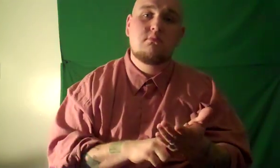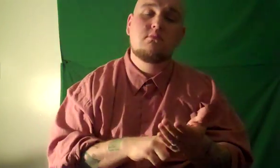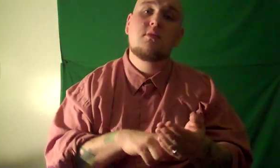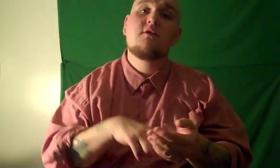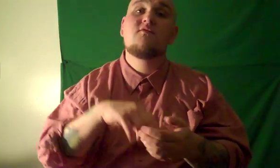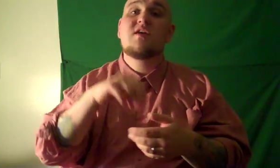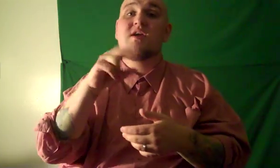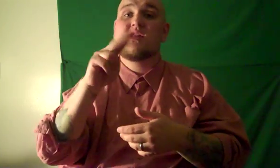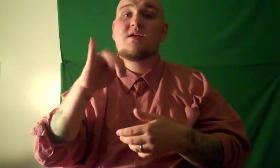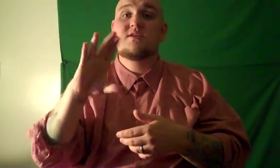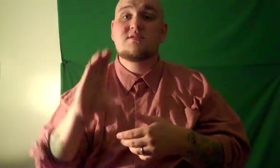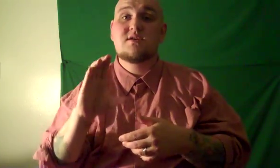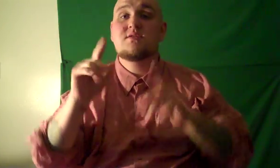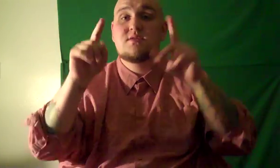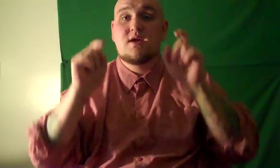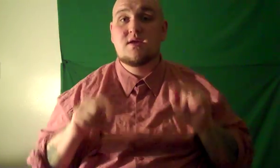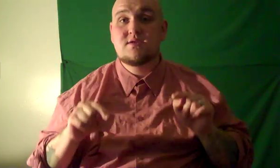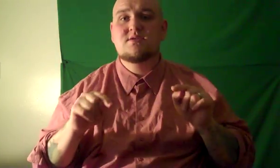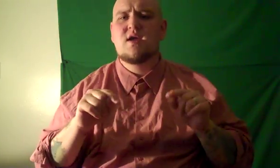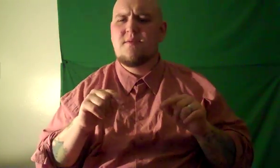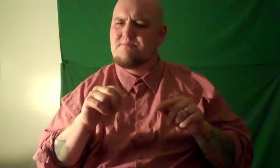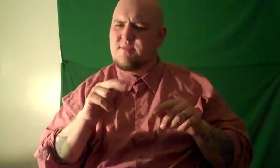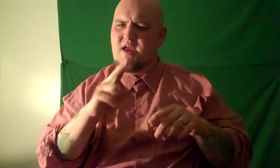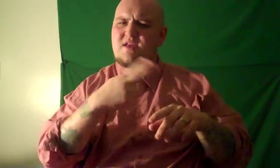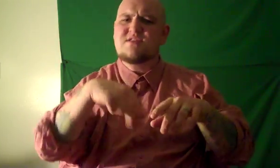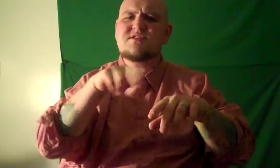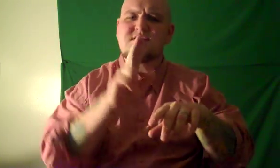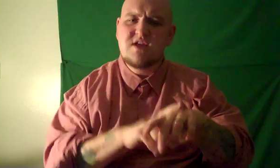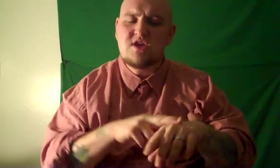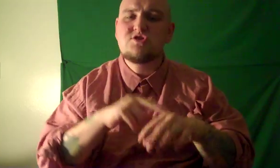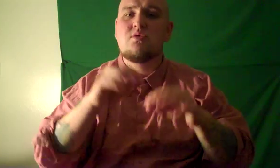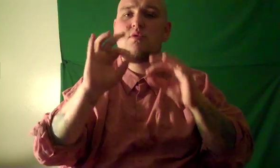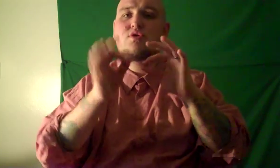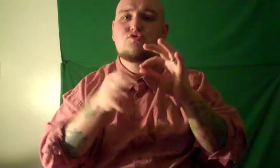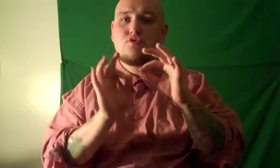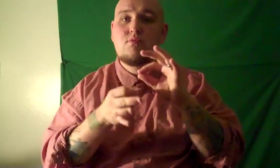Certification. Is that correct? The National Interpreter Certification.